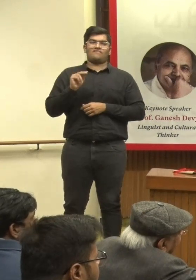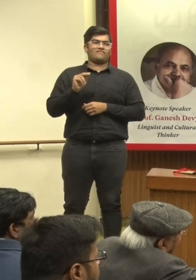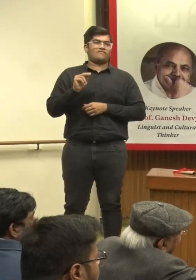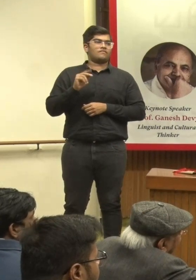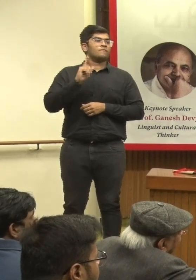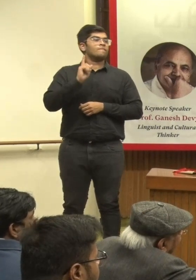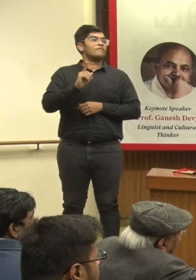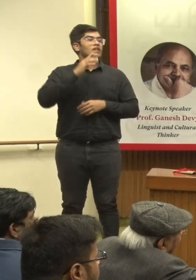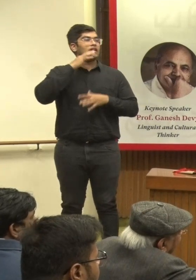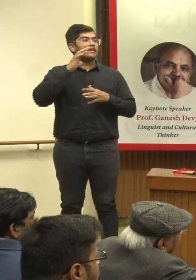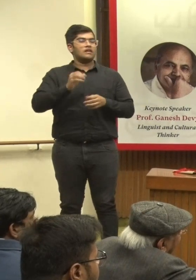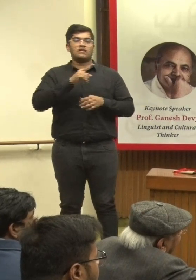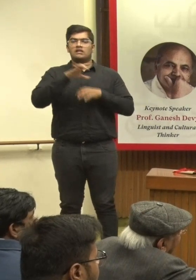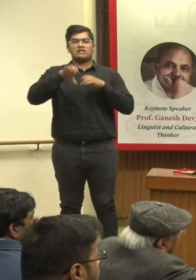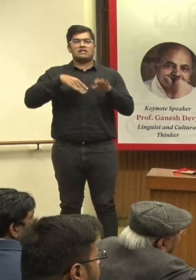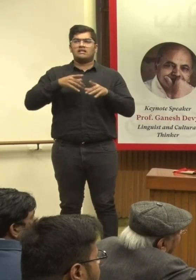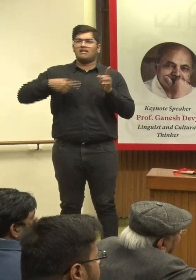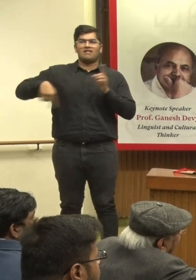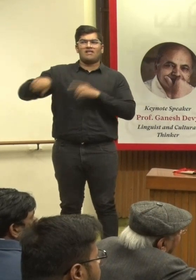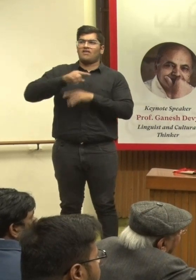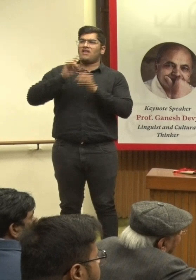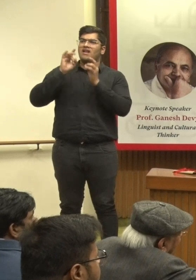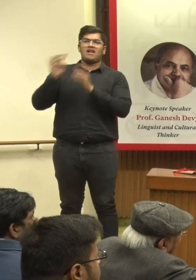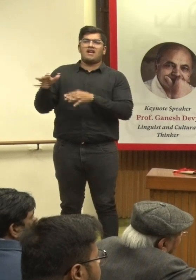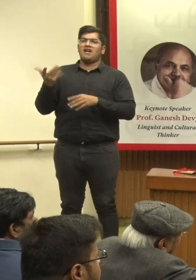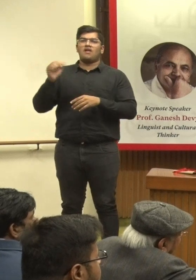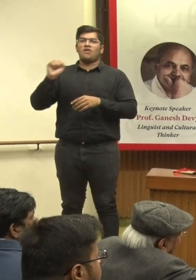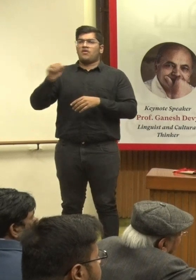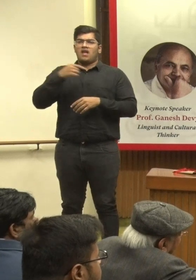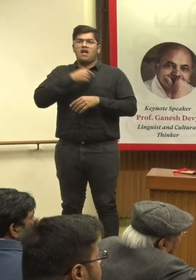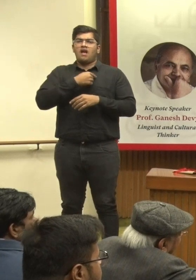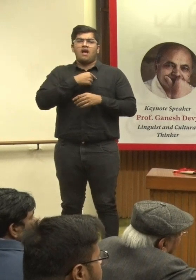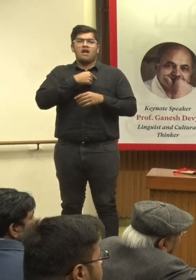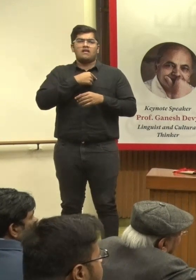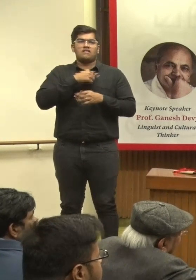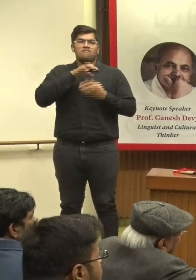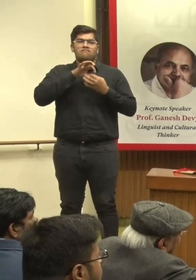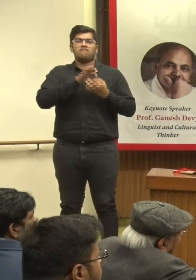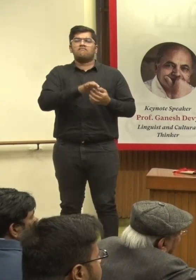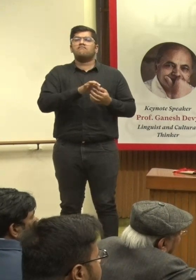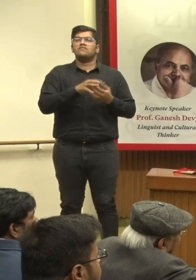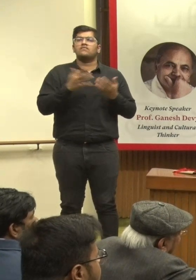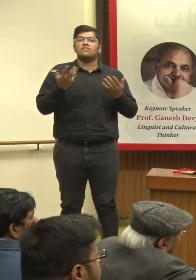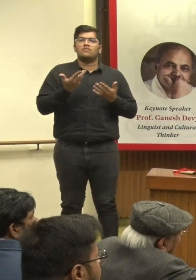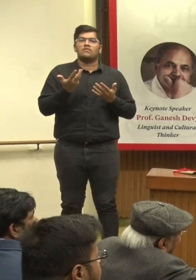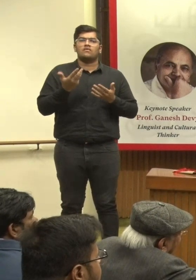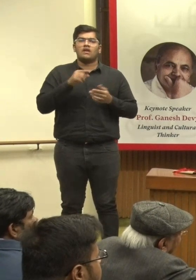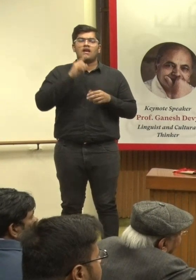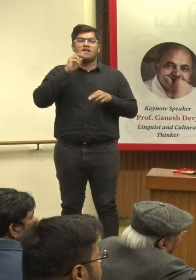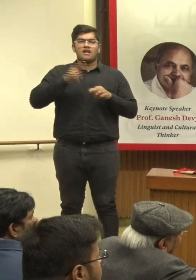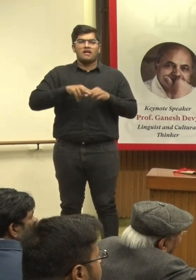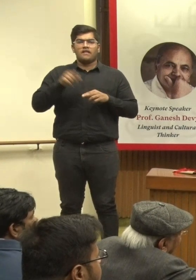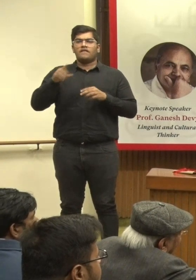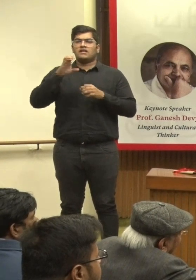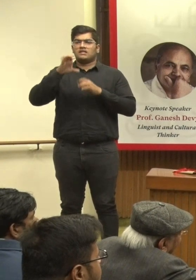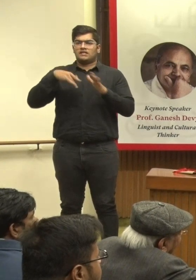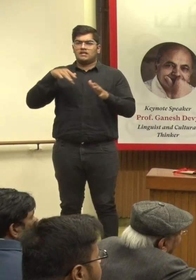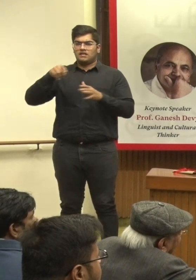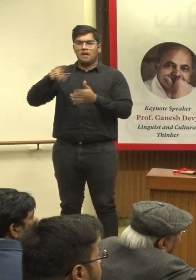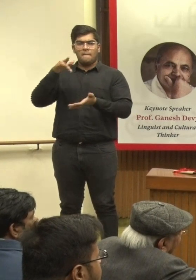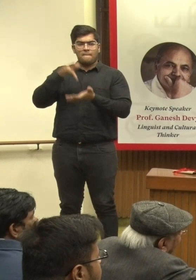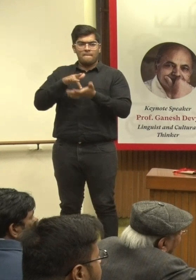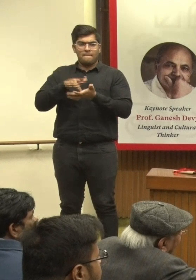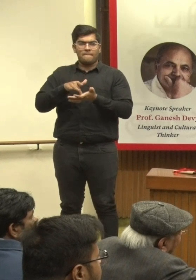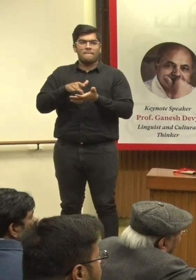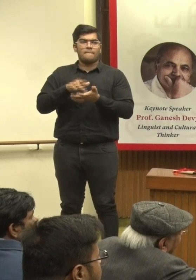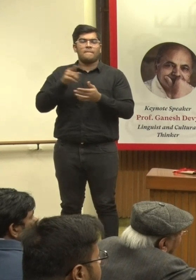Actually, they don't like cities. In their hearts, they always think of, even if they're in the middle of the city, in the